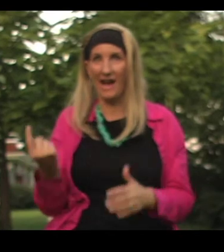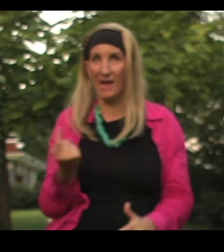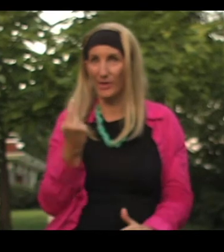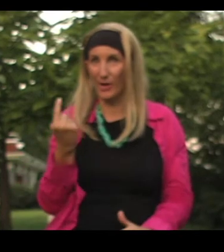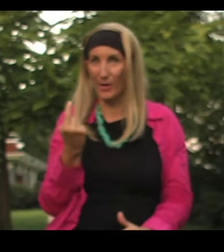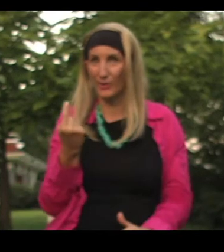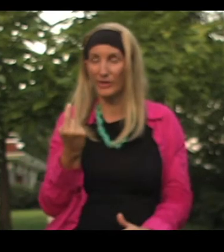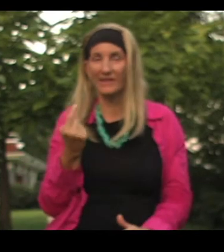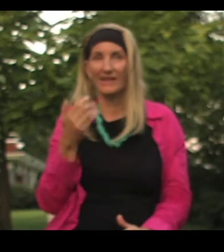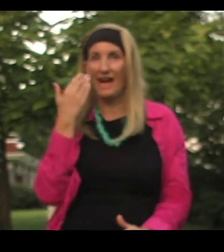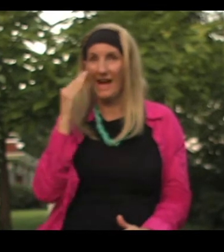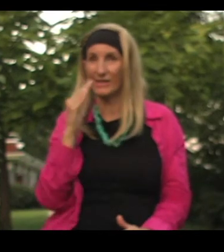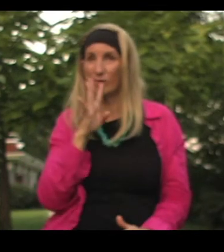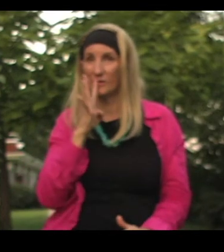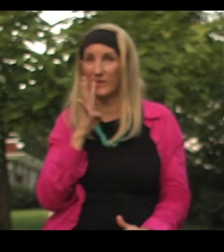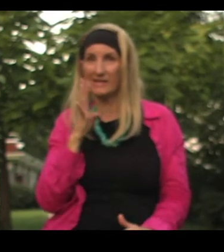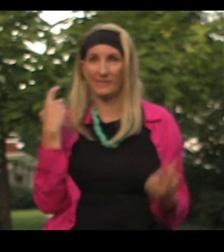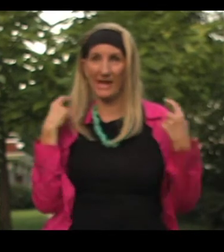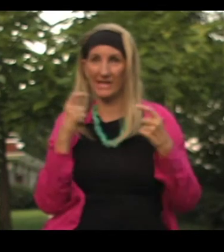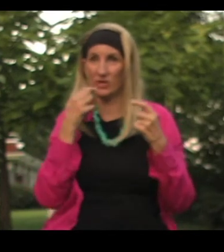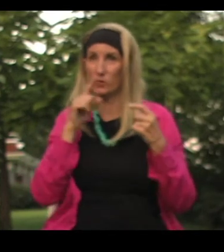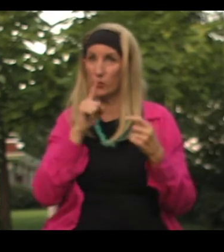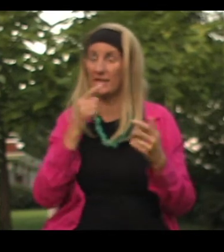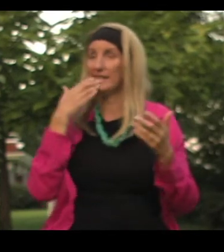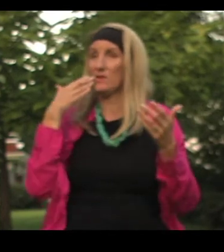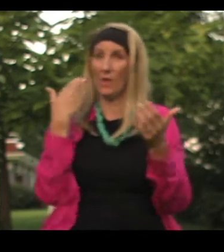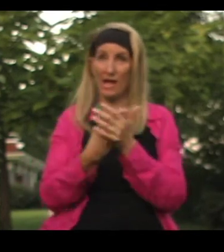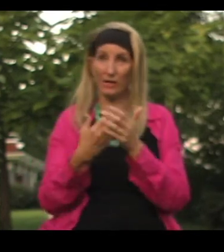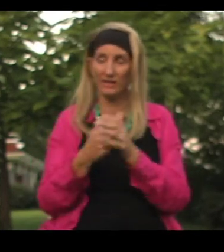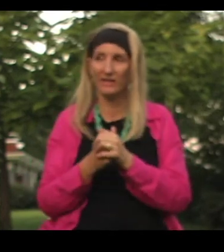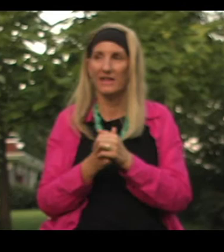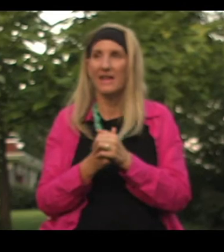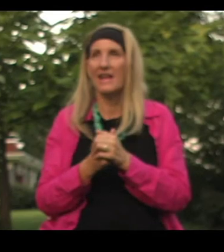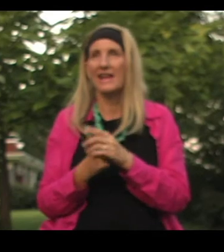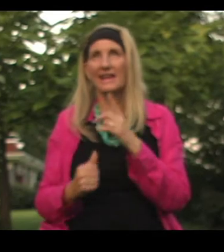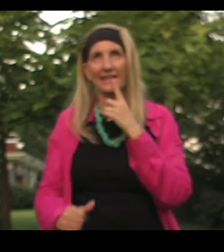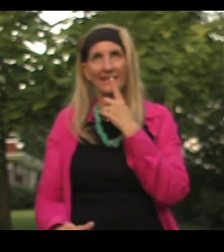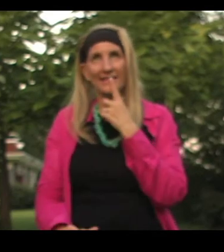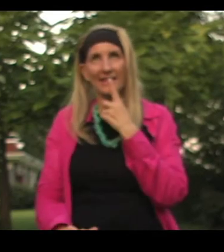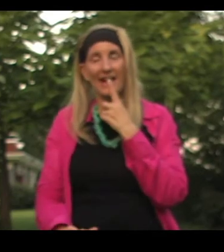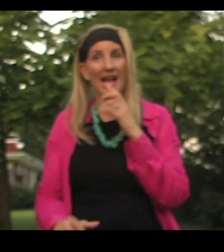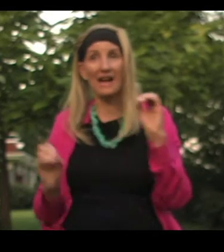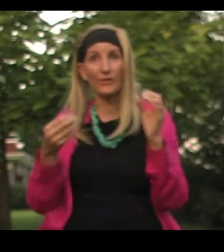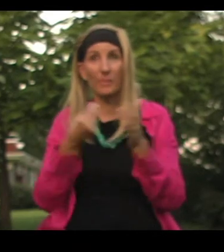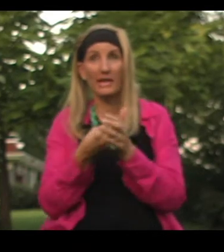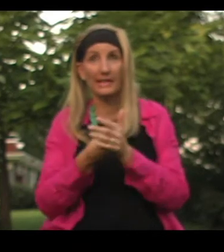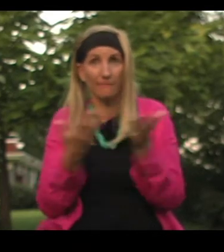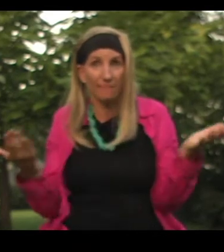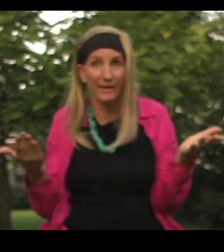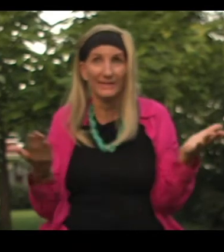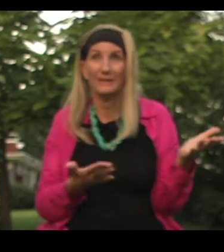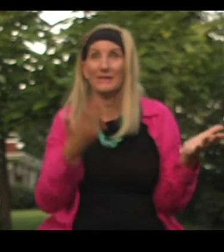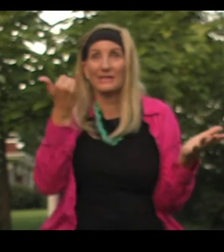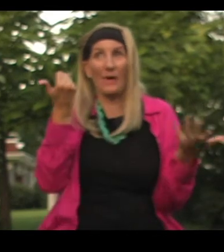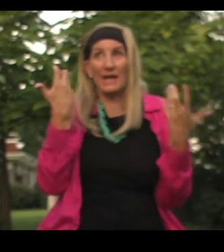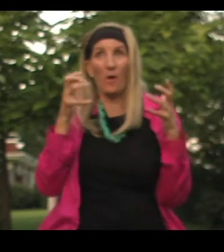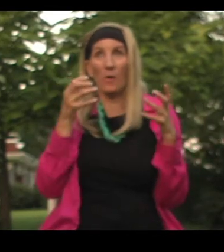I'm alone. I don't speak Spanish really well. And I have no money. So I don't want to